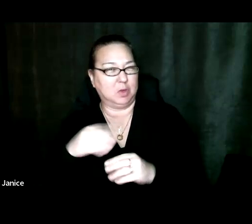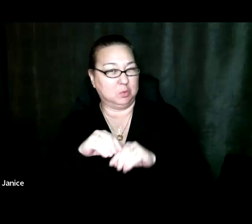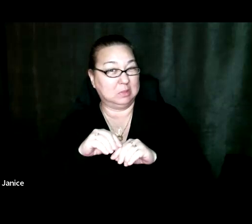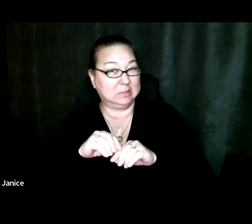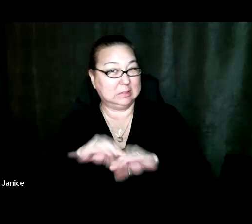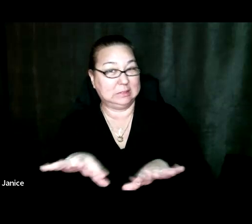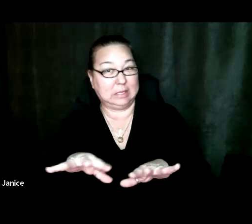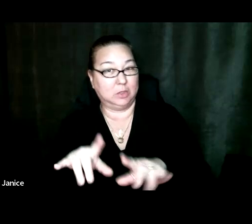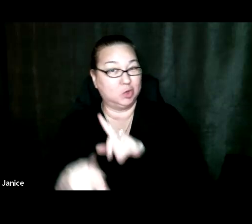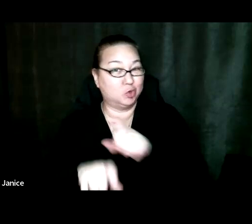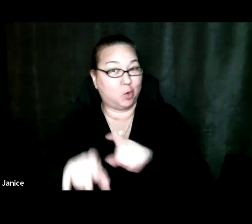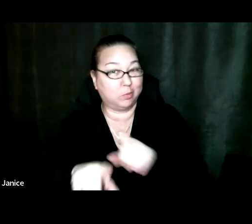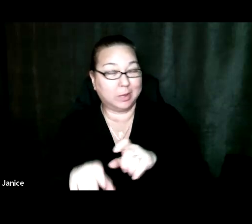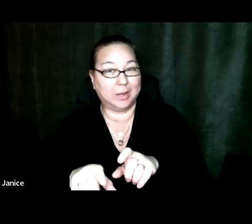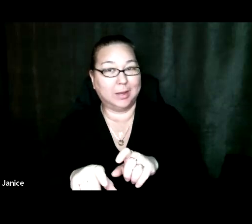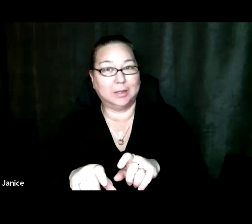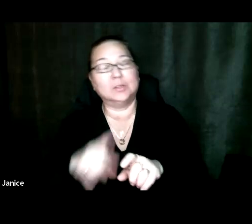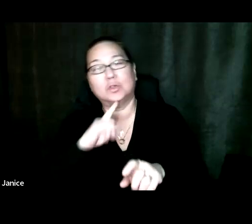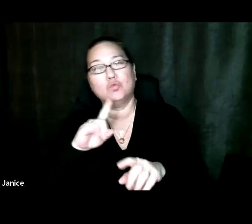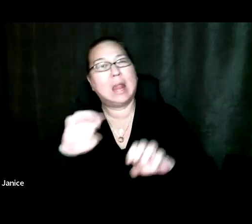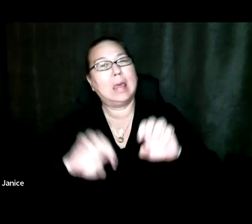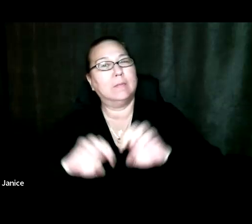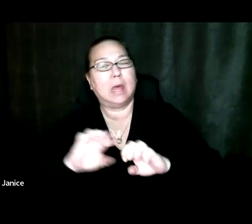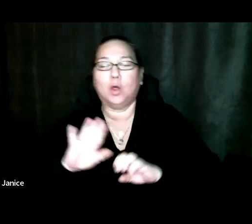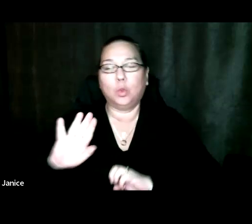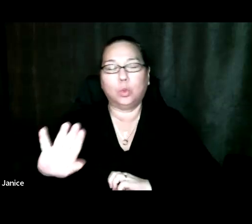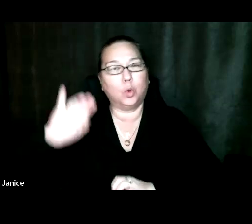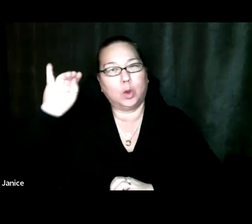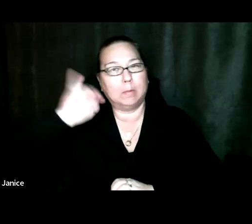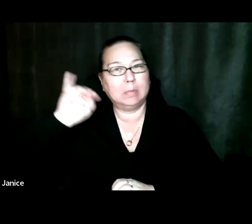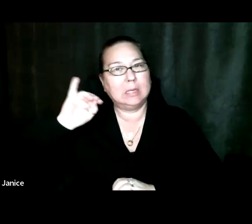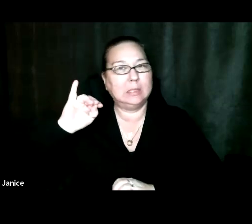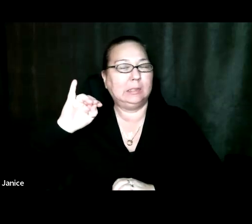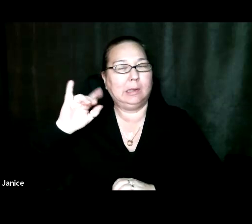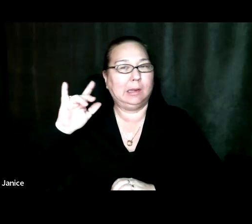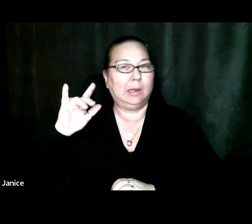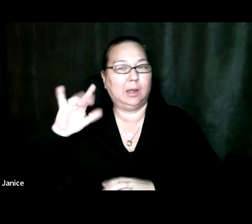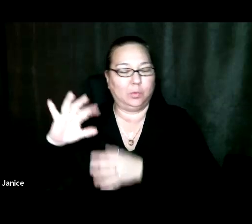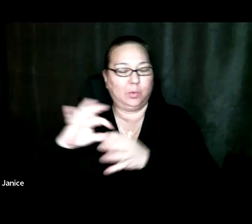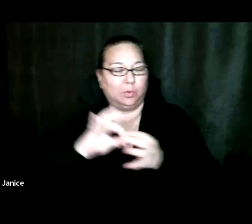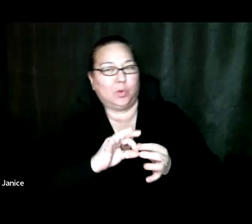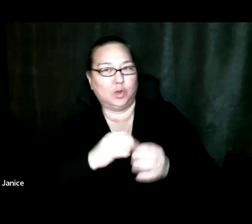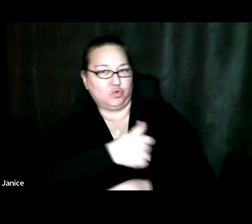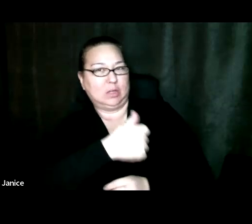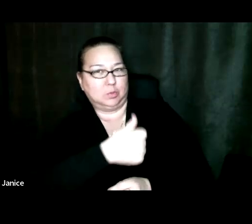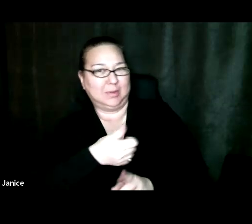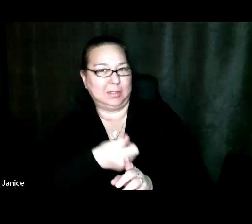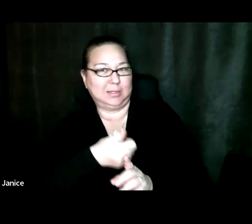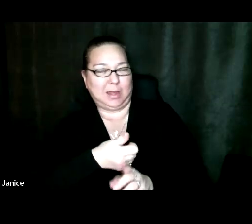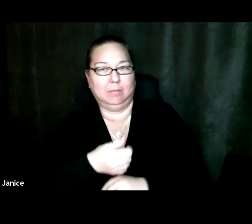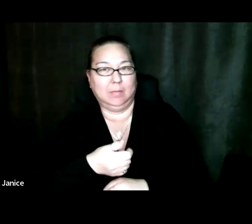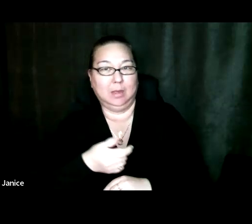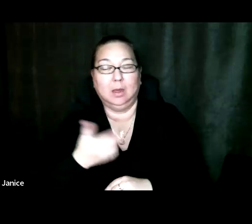to evaluate what their opinion is or regarding the performance of transportation itself? How do they feel? Has there been